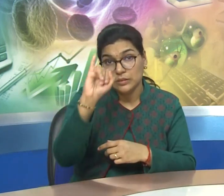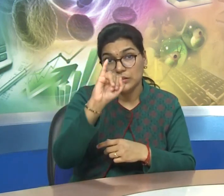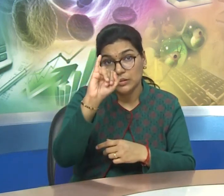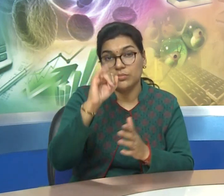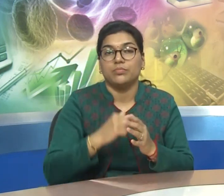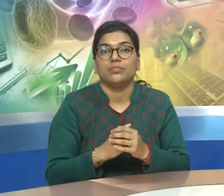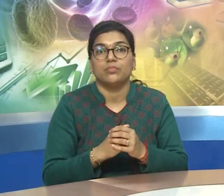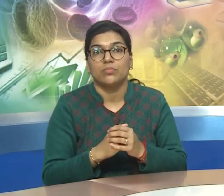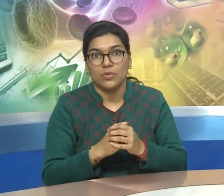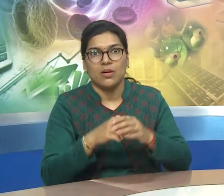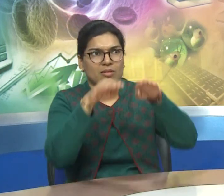Point 6.